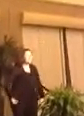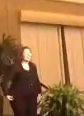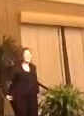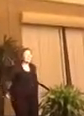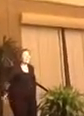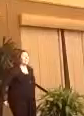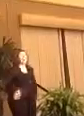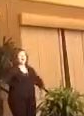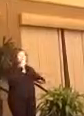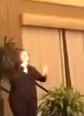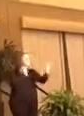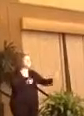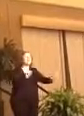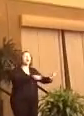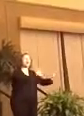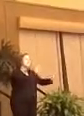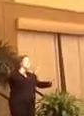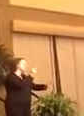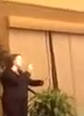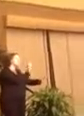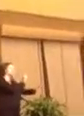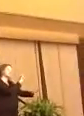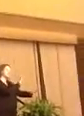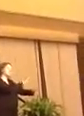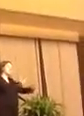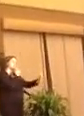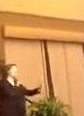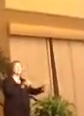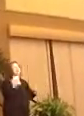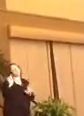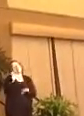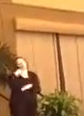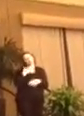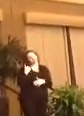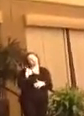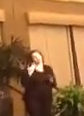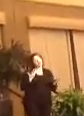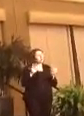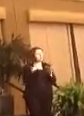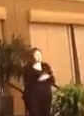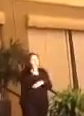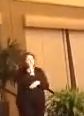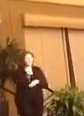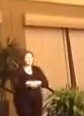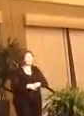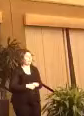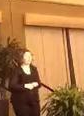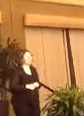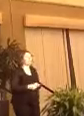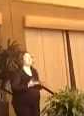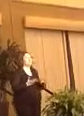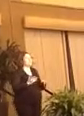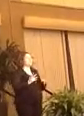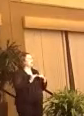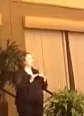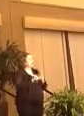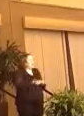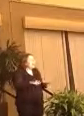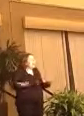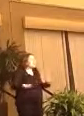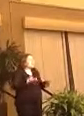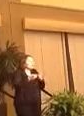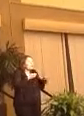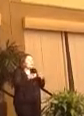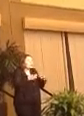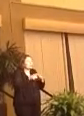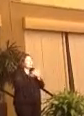Other pictures on Facebook are saying you look so young. I already told you that. So how do you deal with some like